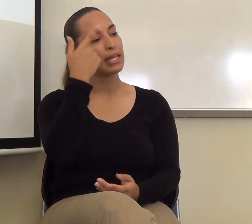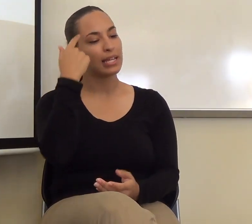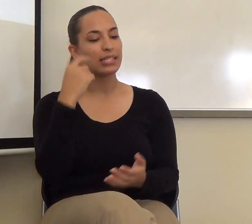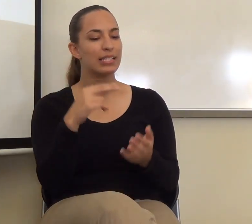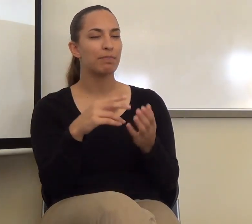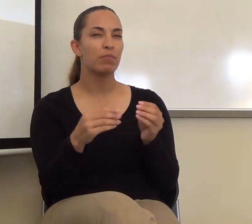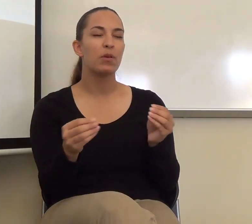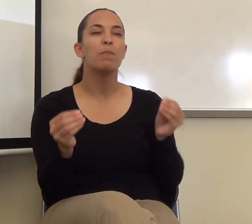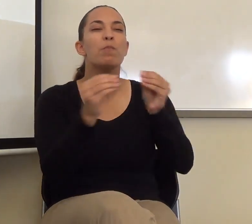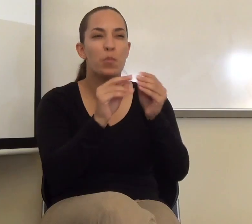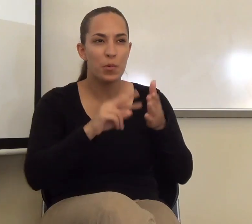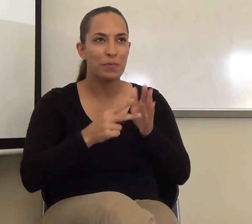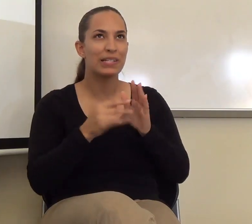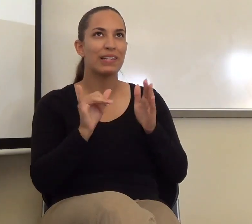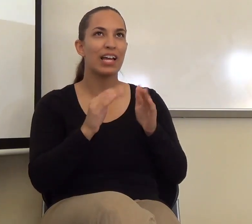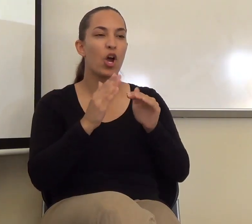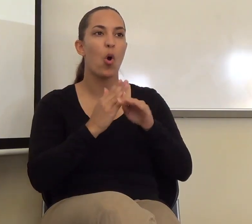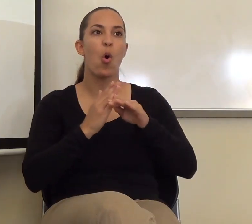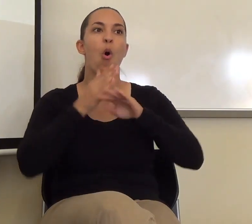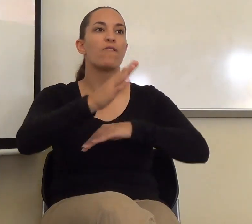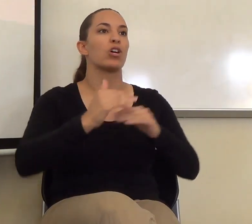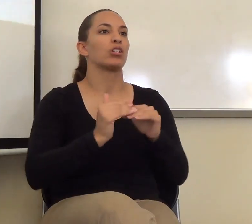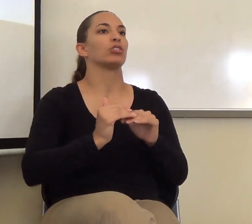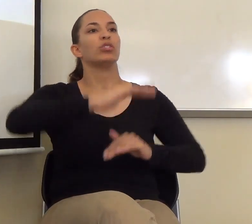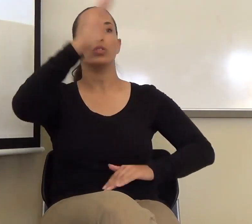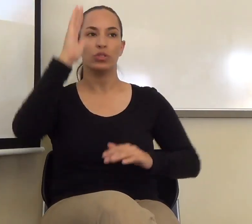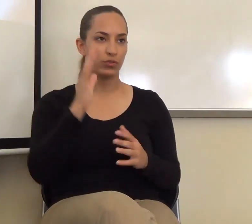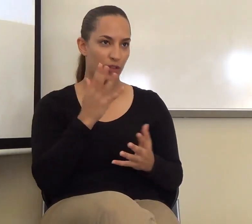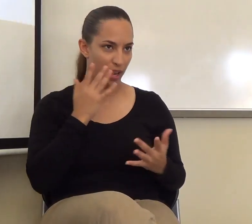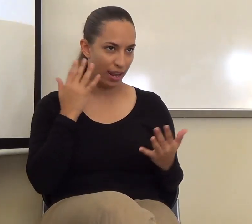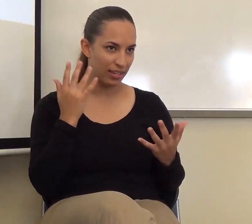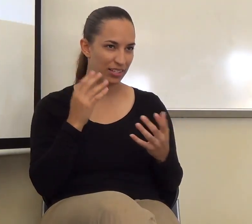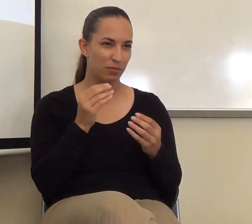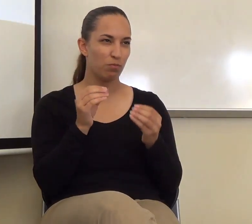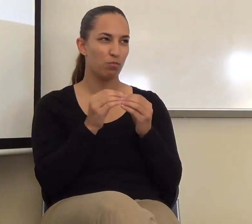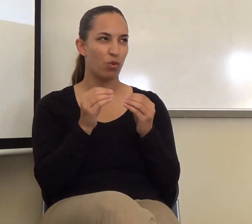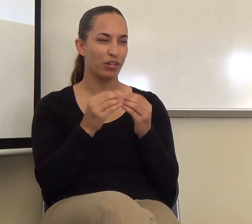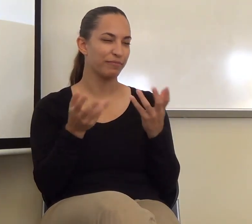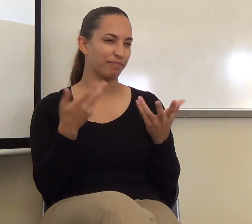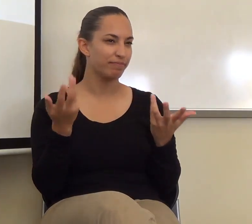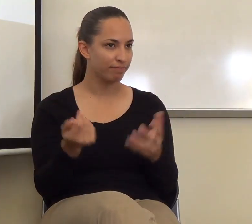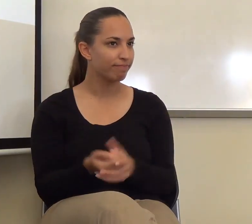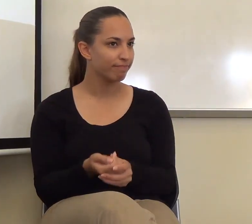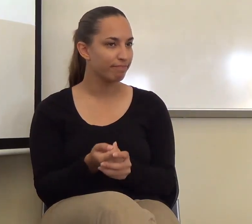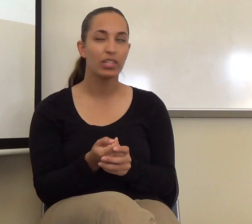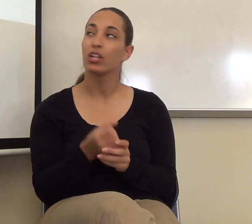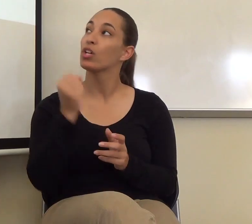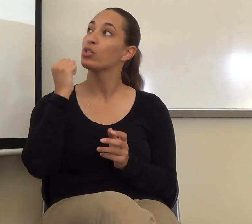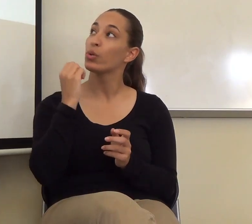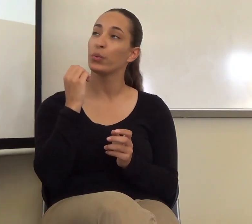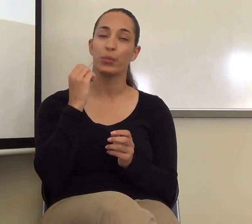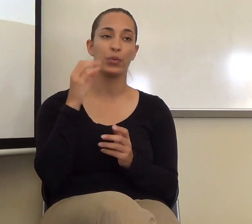friendly, okay? All right, the other one is an interesting, that I wanted to, actually there's two more words that I want to point out to